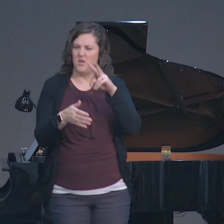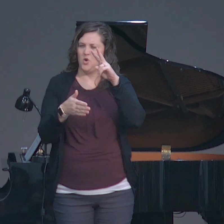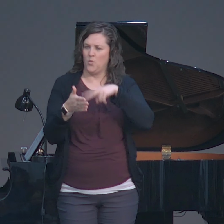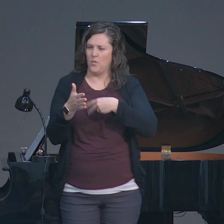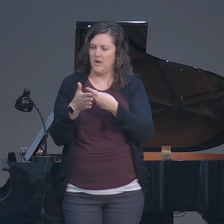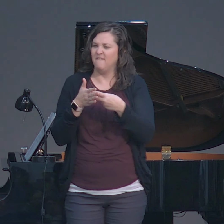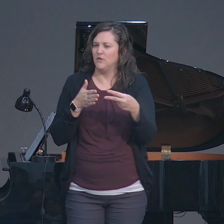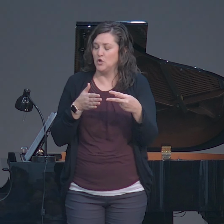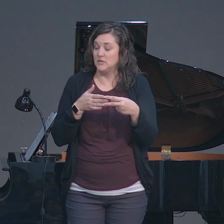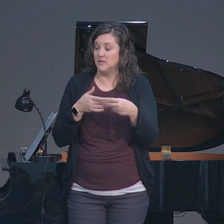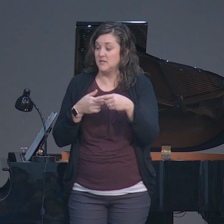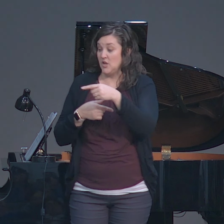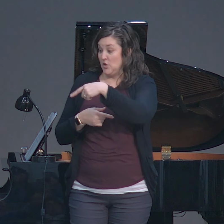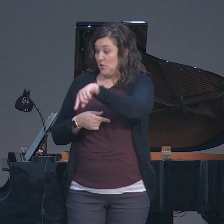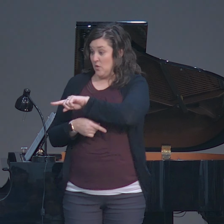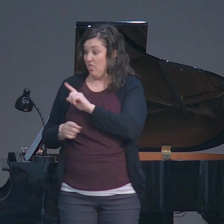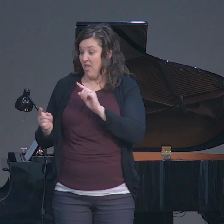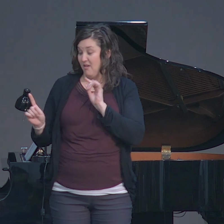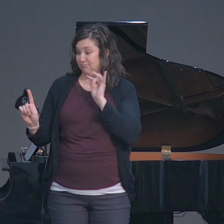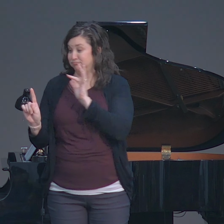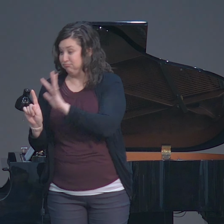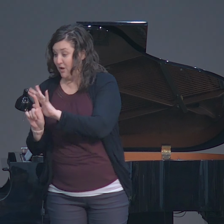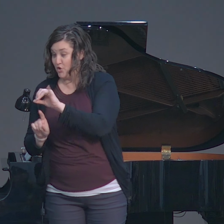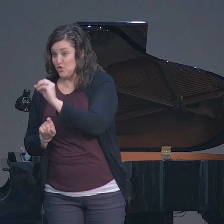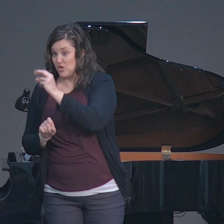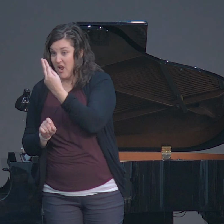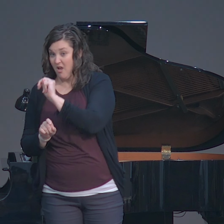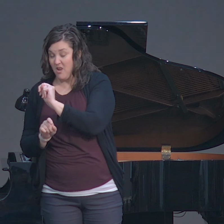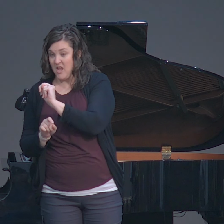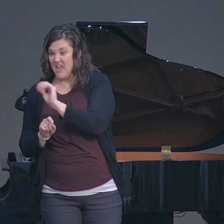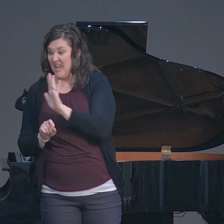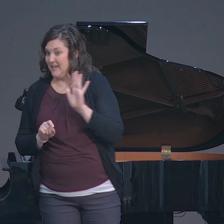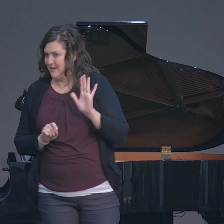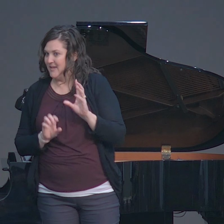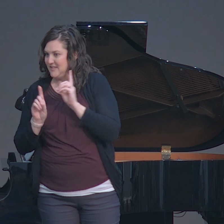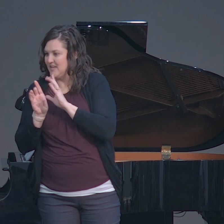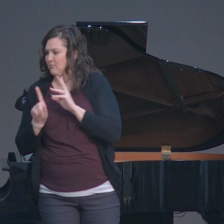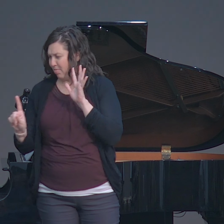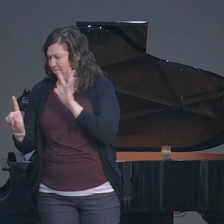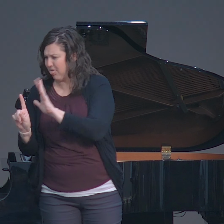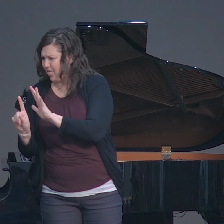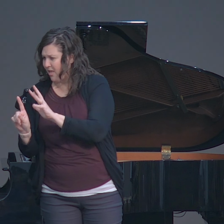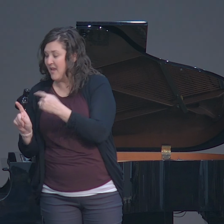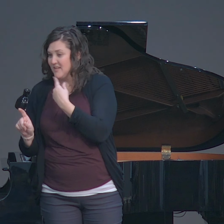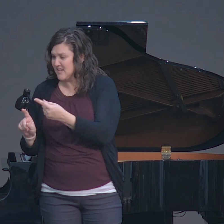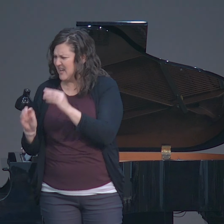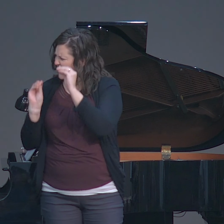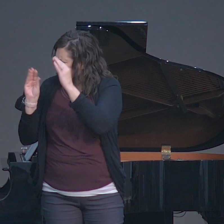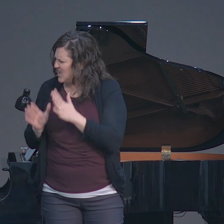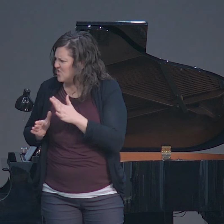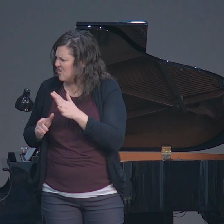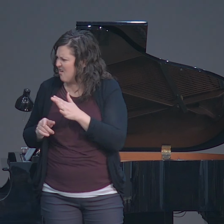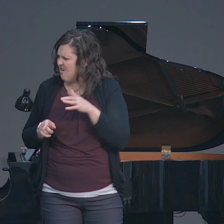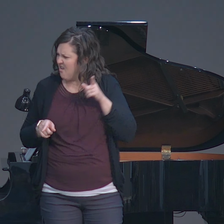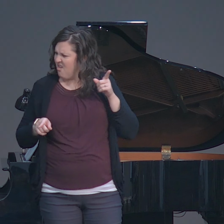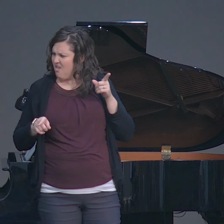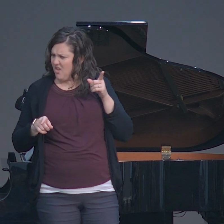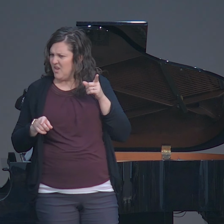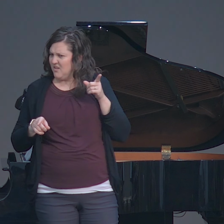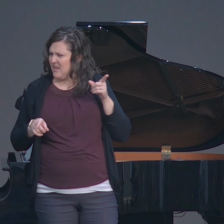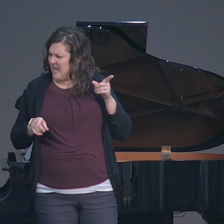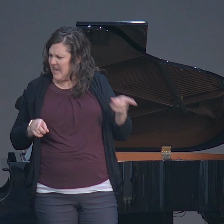here. And they came to John, his disciples came to John and said to him, "Rabbi, He who is with you across the Jordan, to whom you